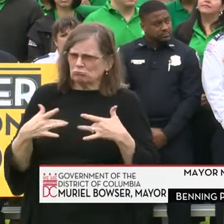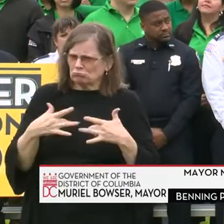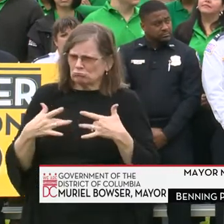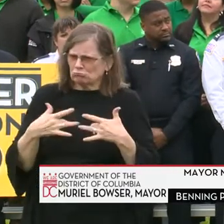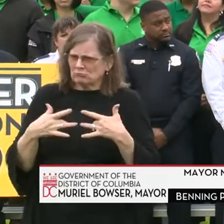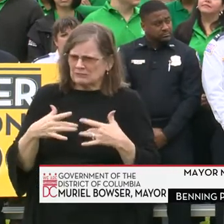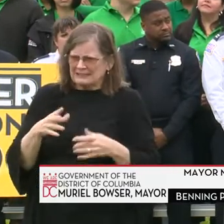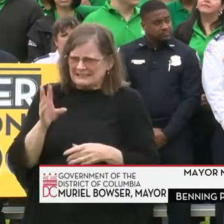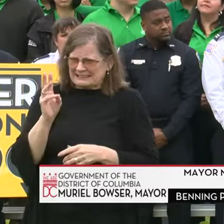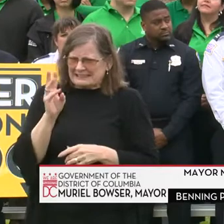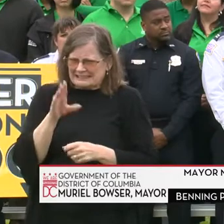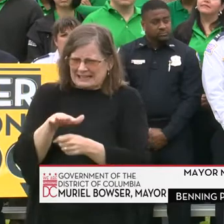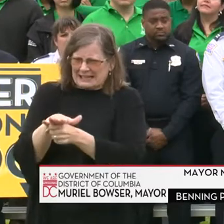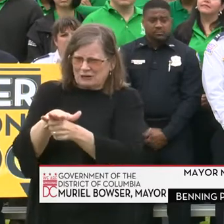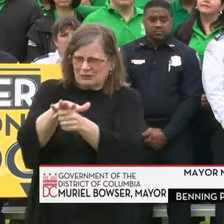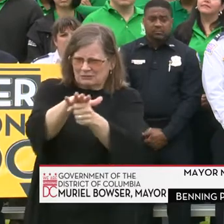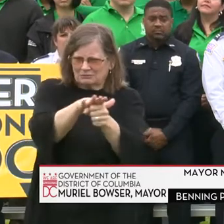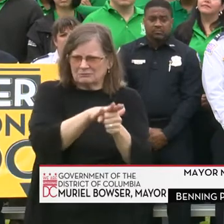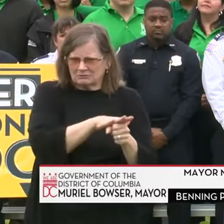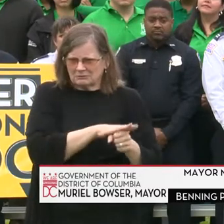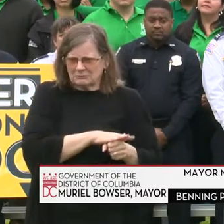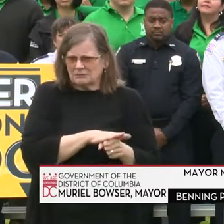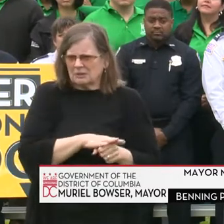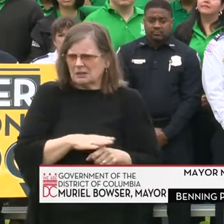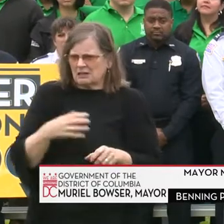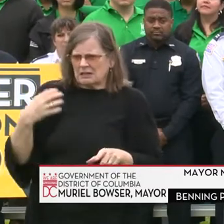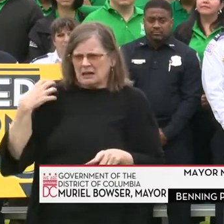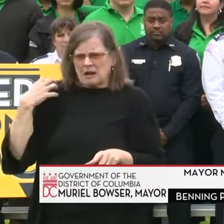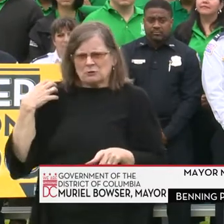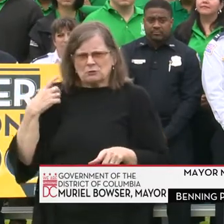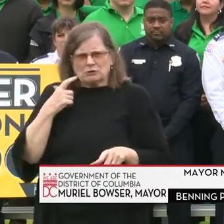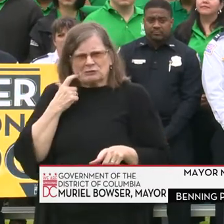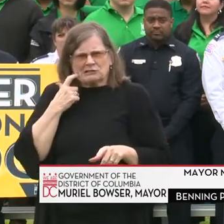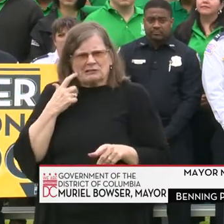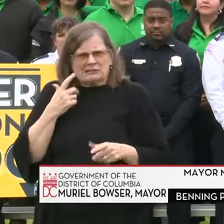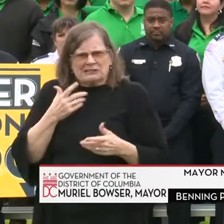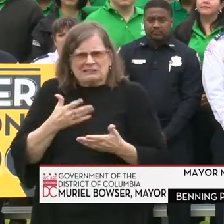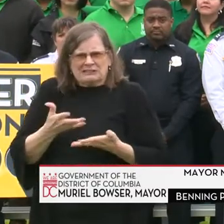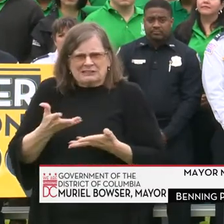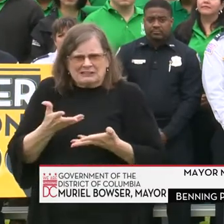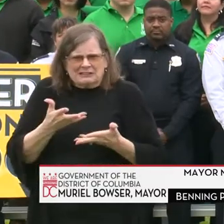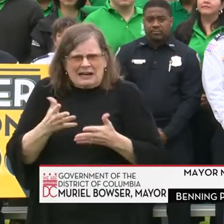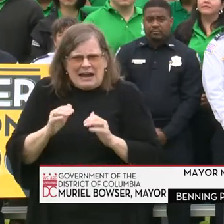the captains were concerned about intimate partner violence, driving a